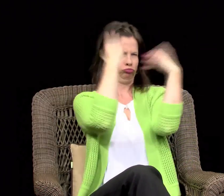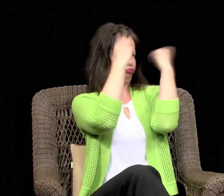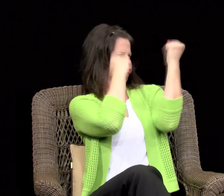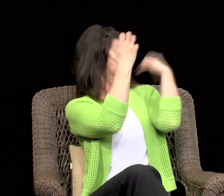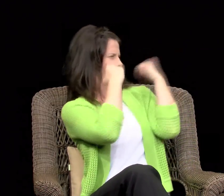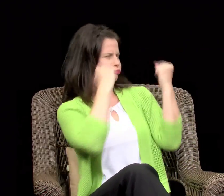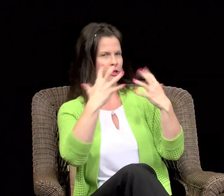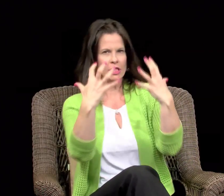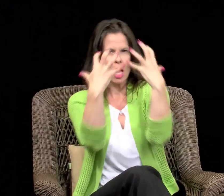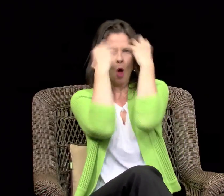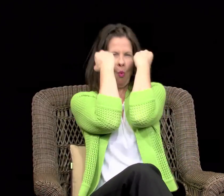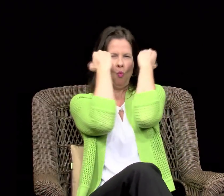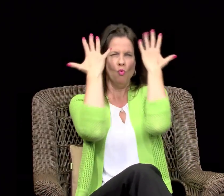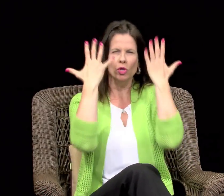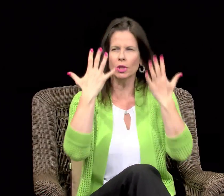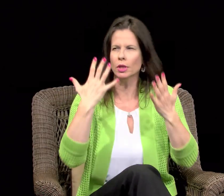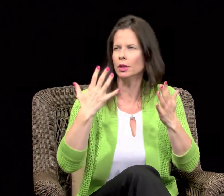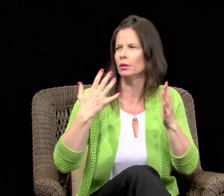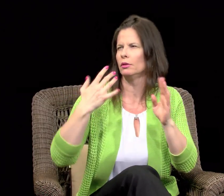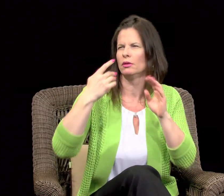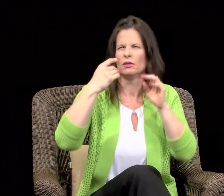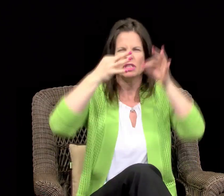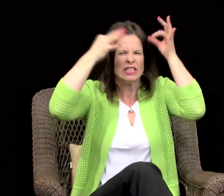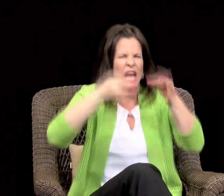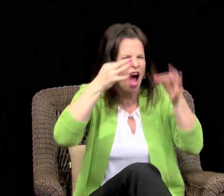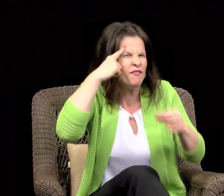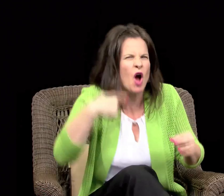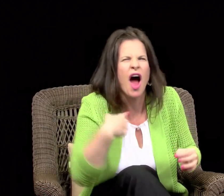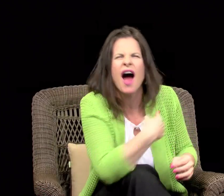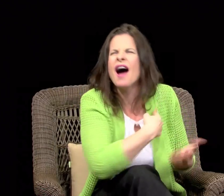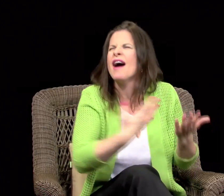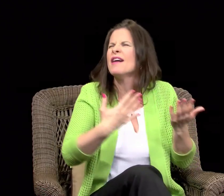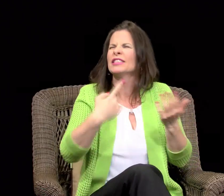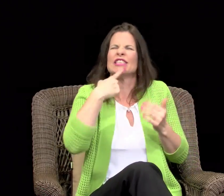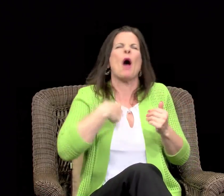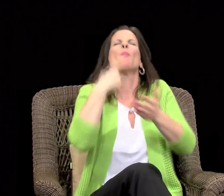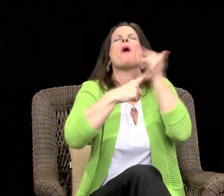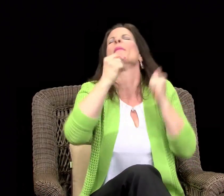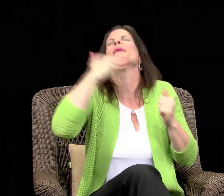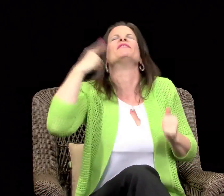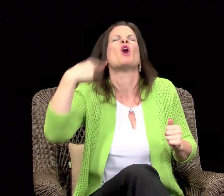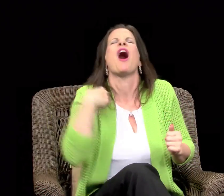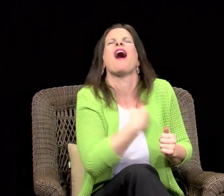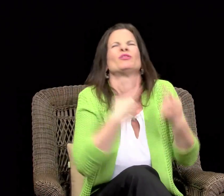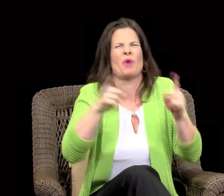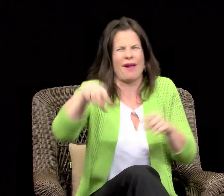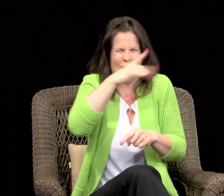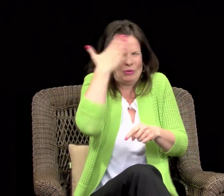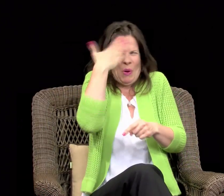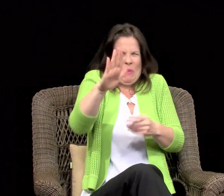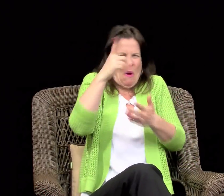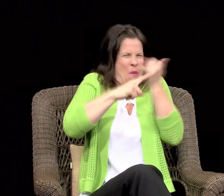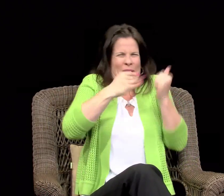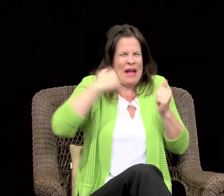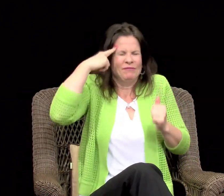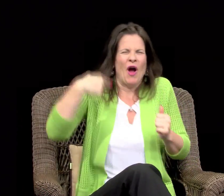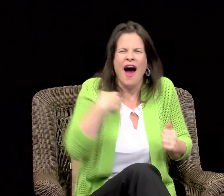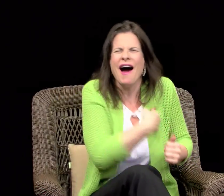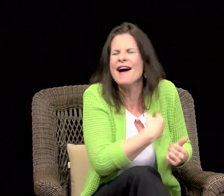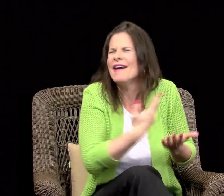have to understand, it's not that sign language and people who use sign language are powerless. And what happens is that people make decisions for us,